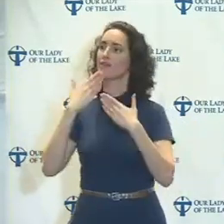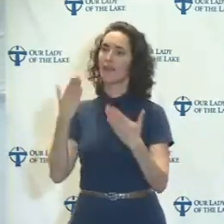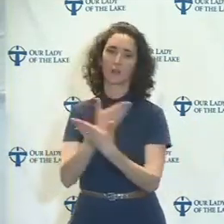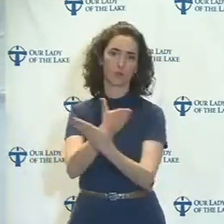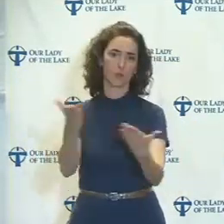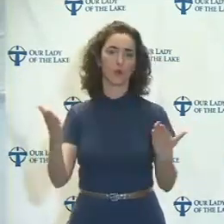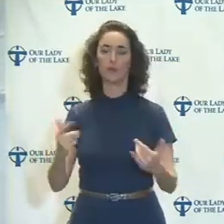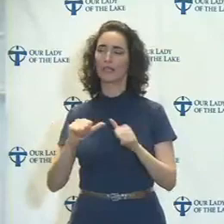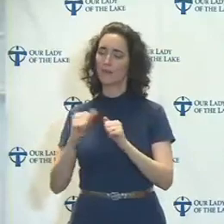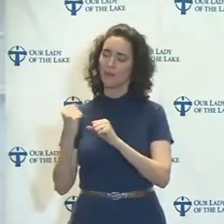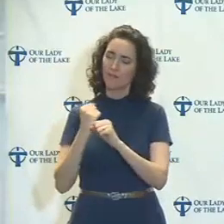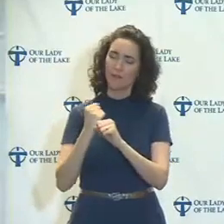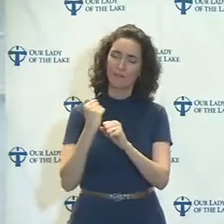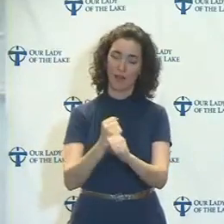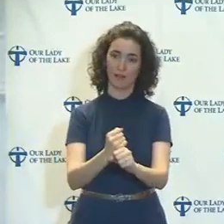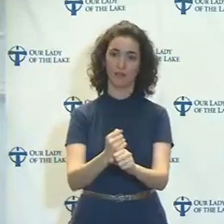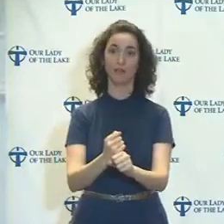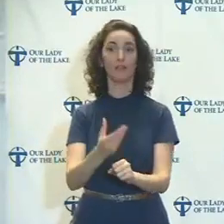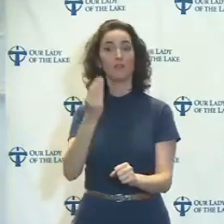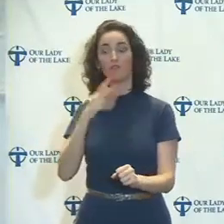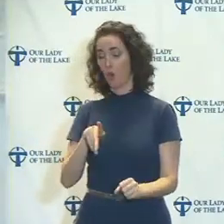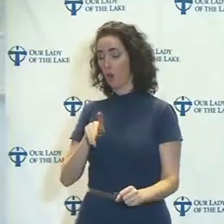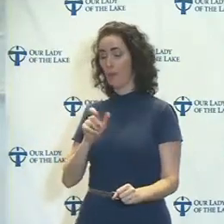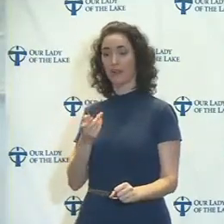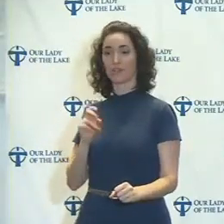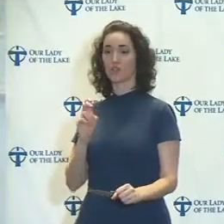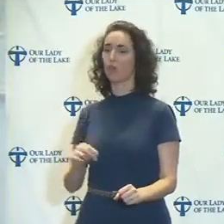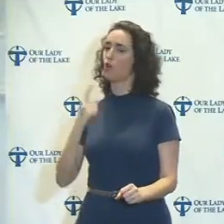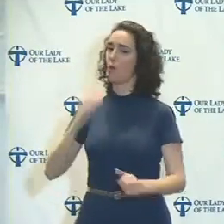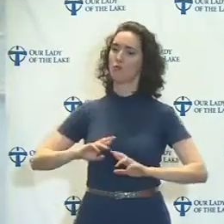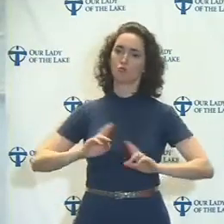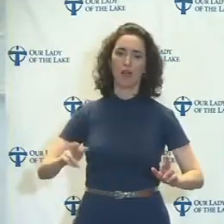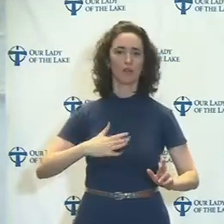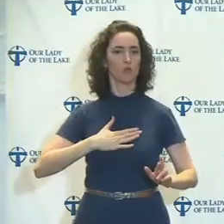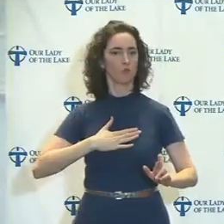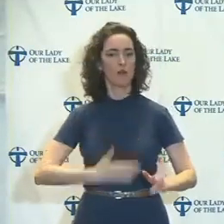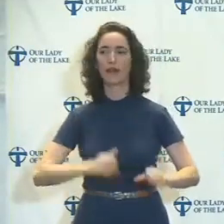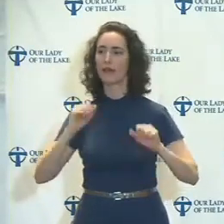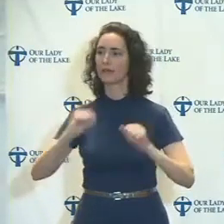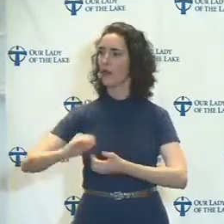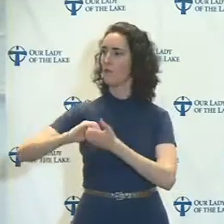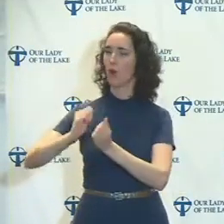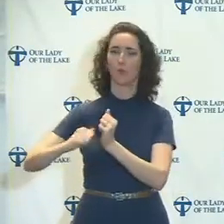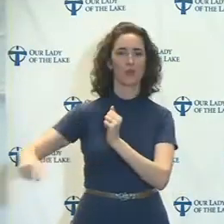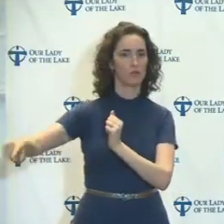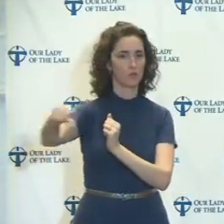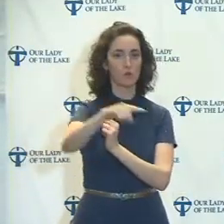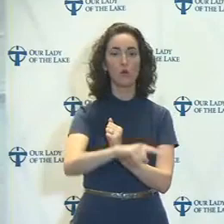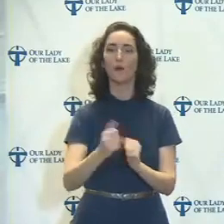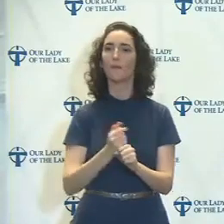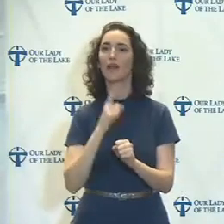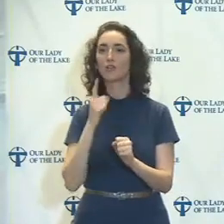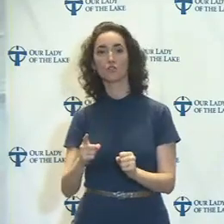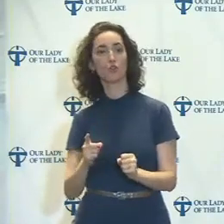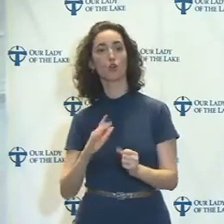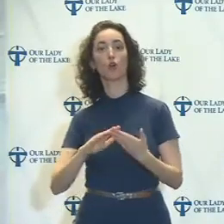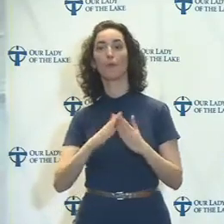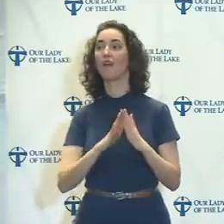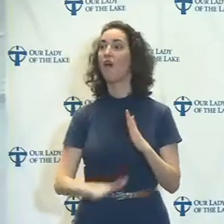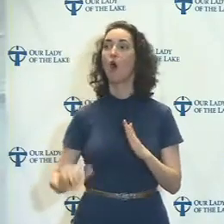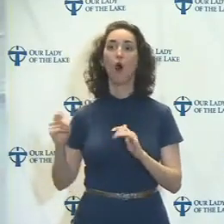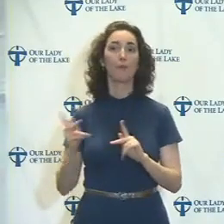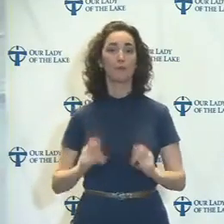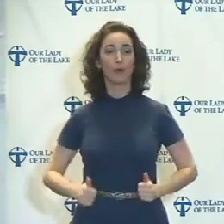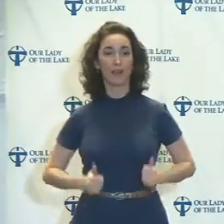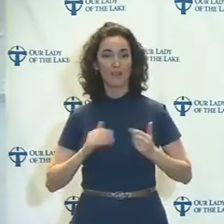that Pennington will always stand ready, willing, and able to partner with you in order to ensure the health of all the citizens of our community and